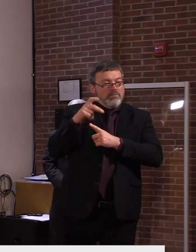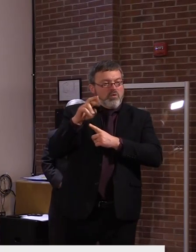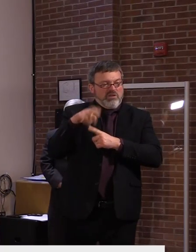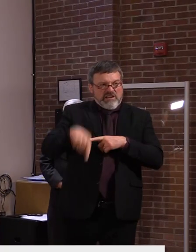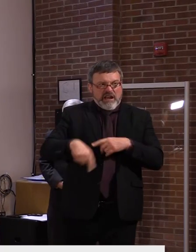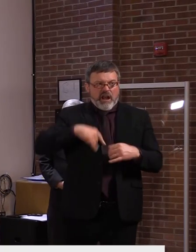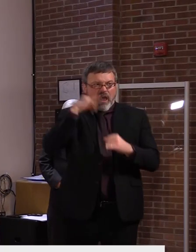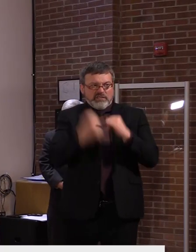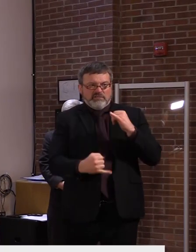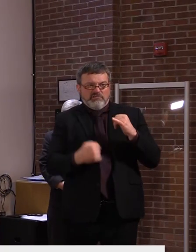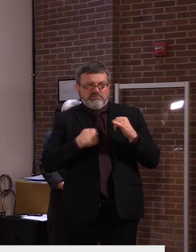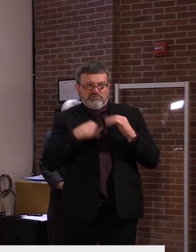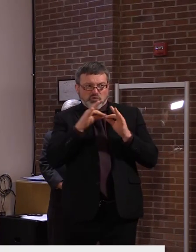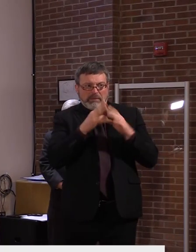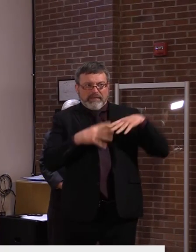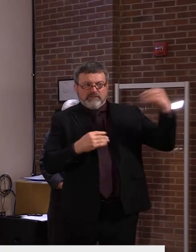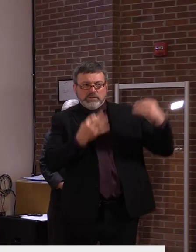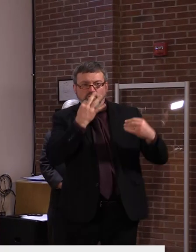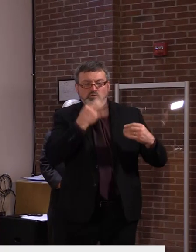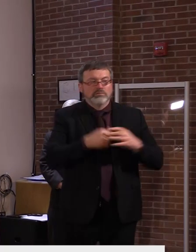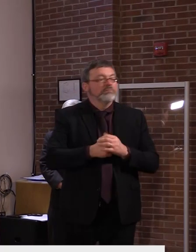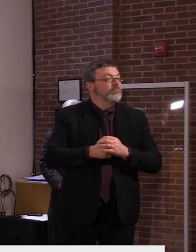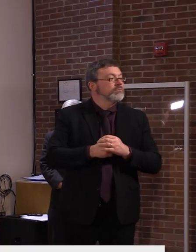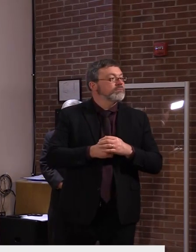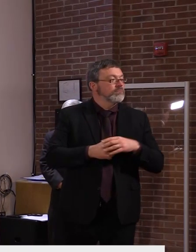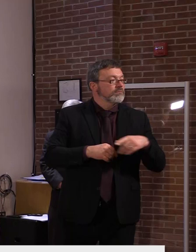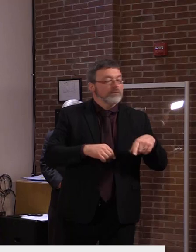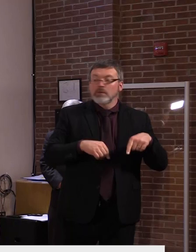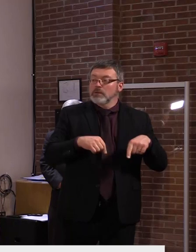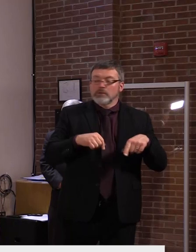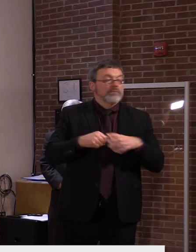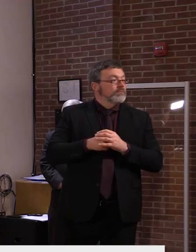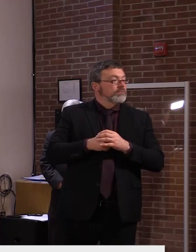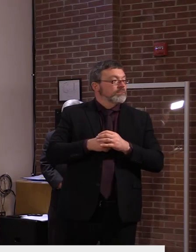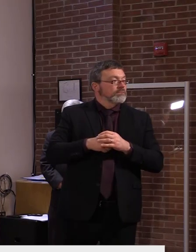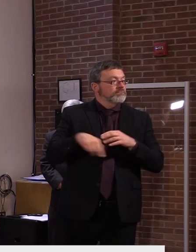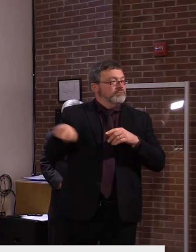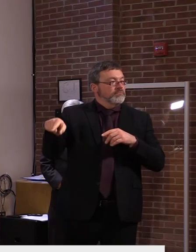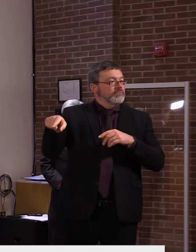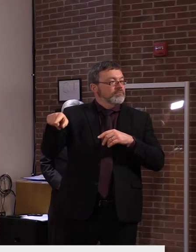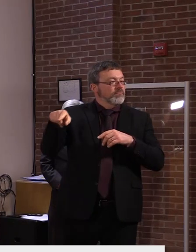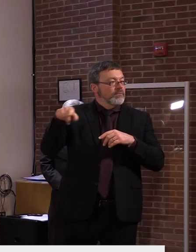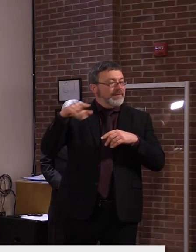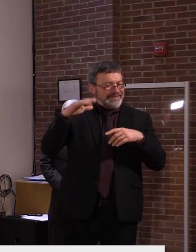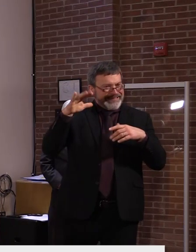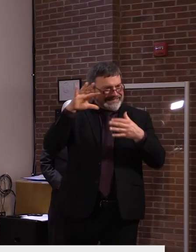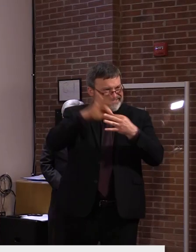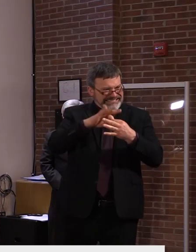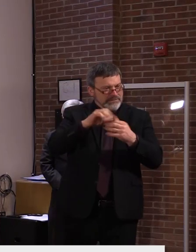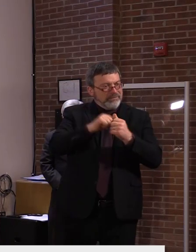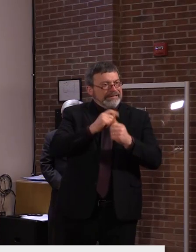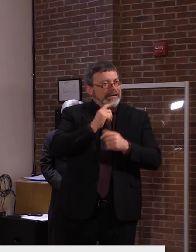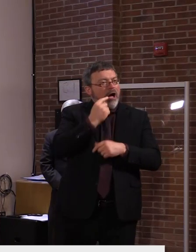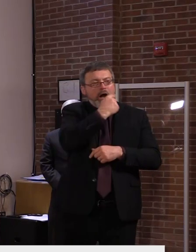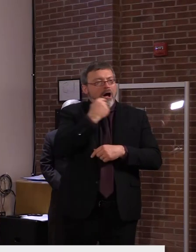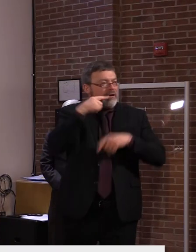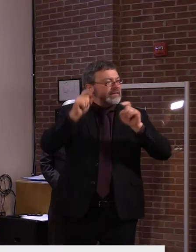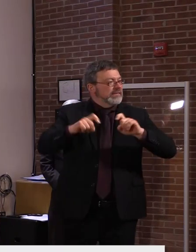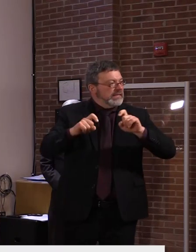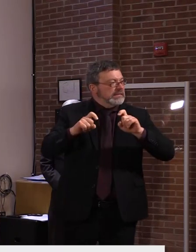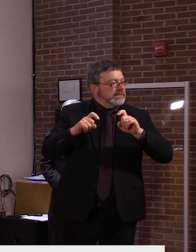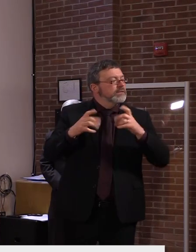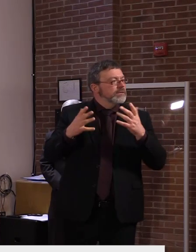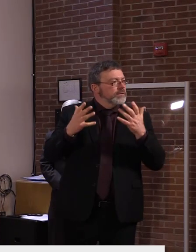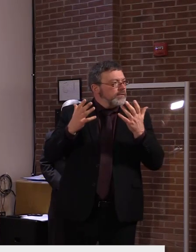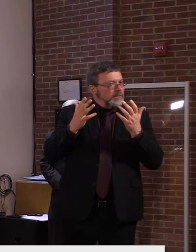Good afternoon. I've heard you guys today talking about rapid testing and the White House is seeking more. What's actually going to happen when there